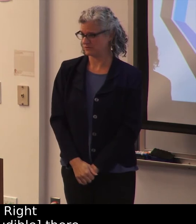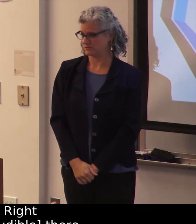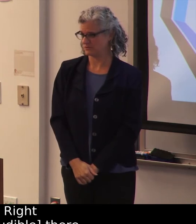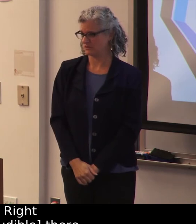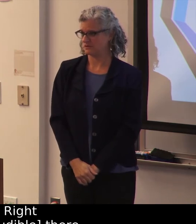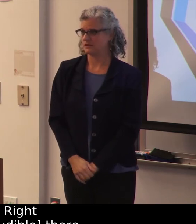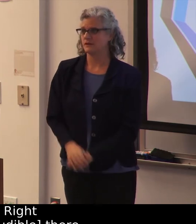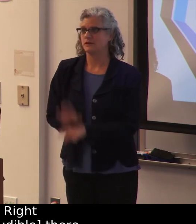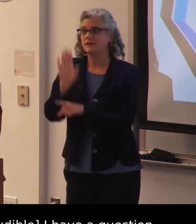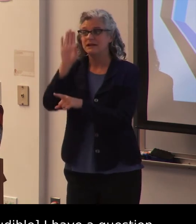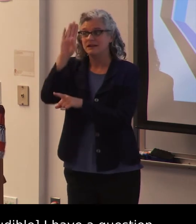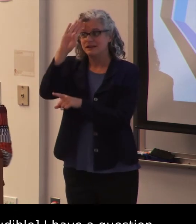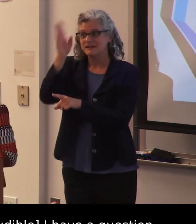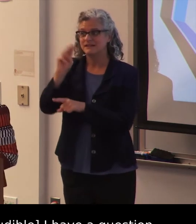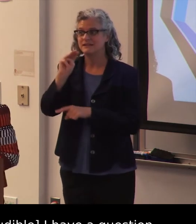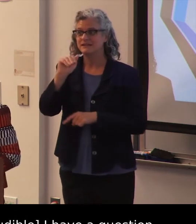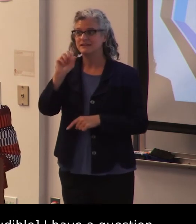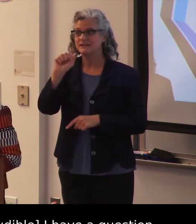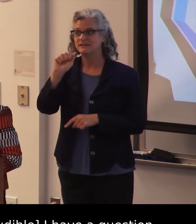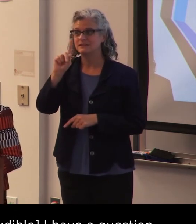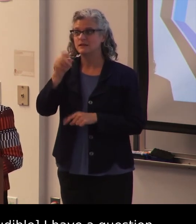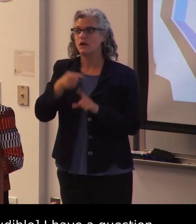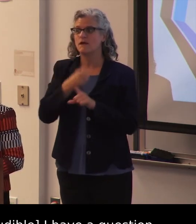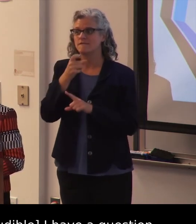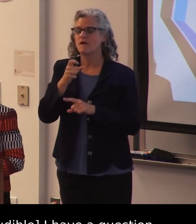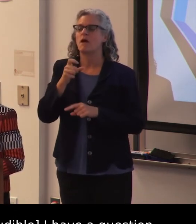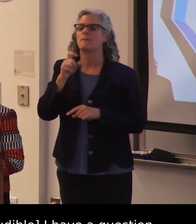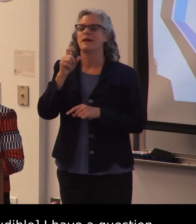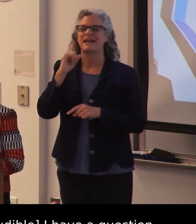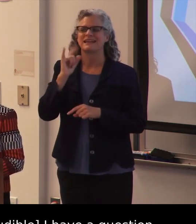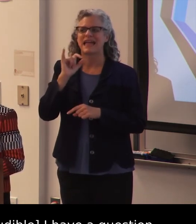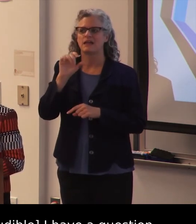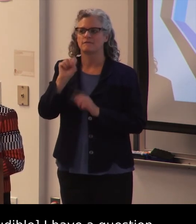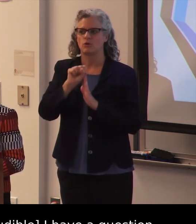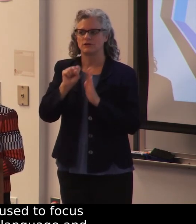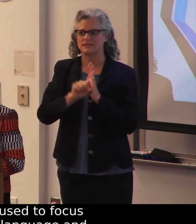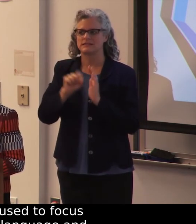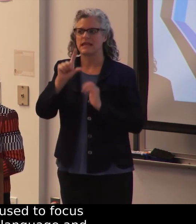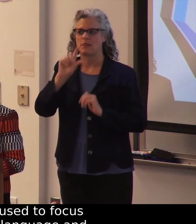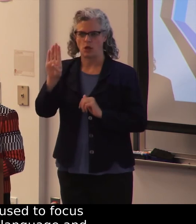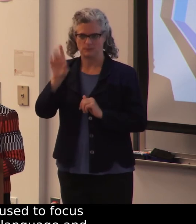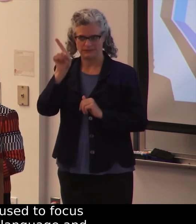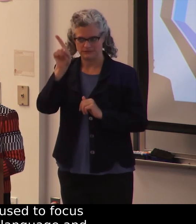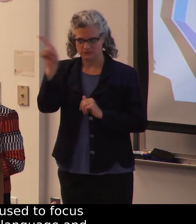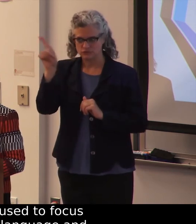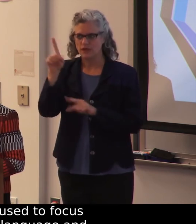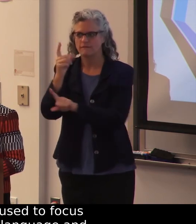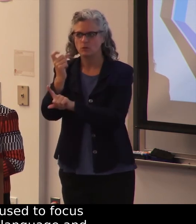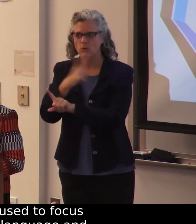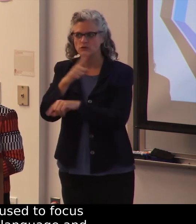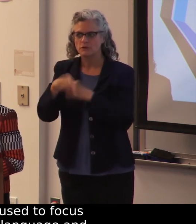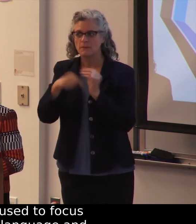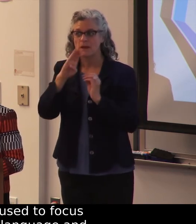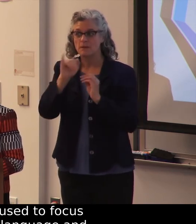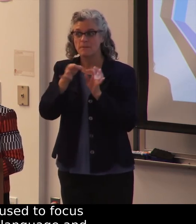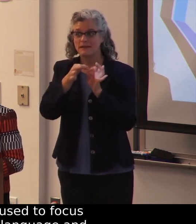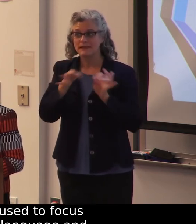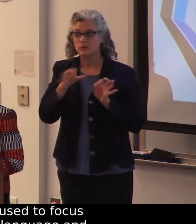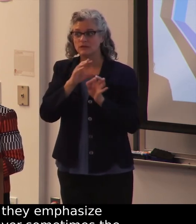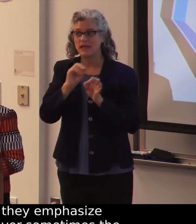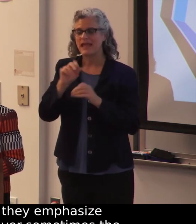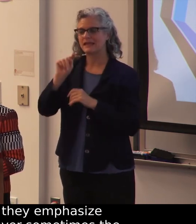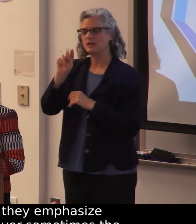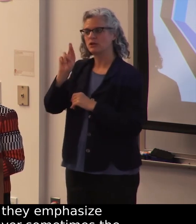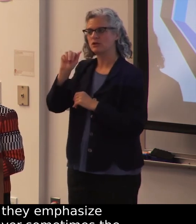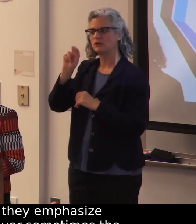Oh, right here, Masako. Here you go. Here's the mic. Well, I'm Masako from Cal State Long Beach, and I have a question about the bilingualism and then